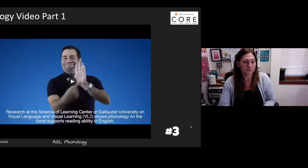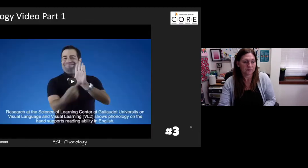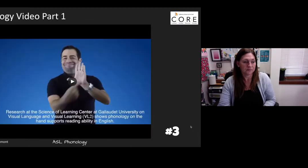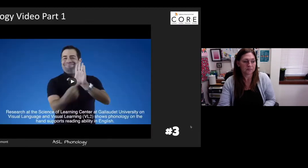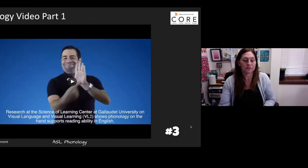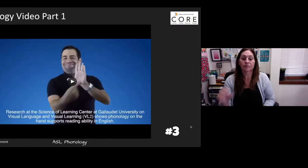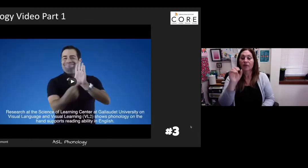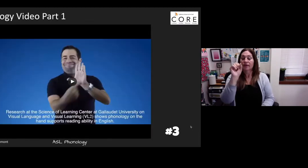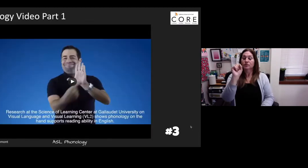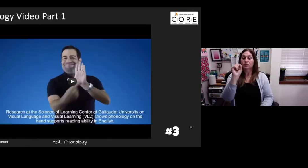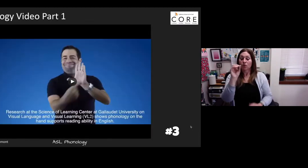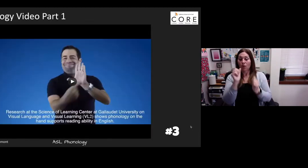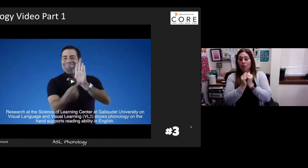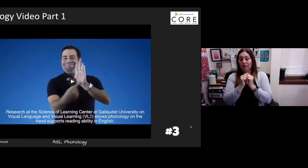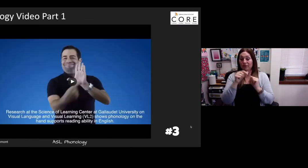very user-friendly.